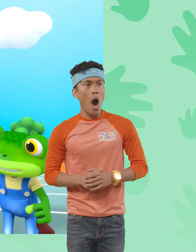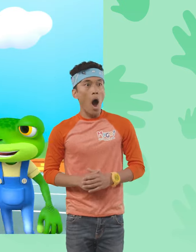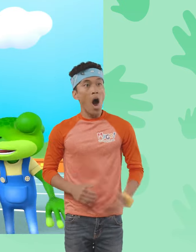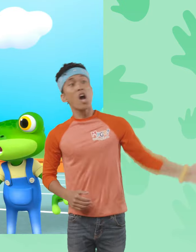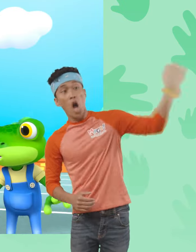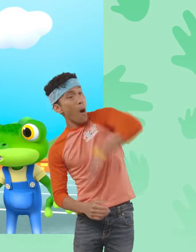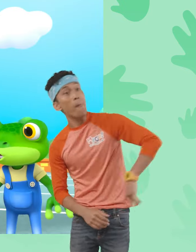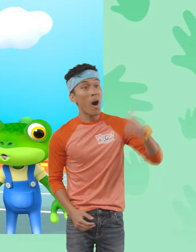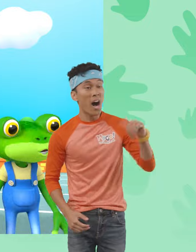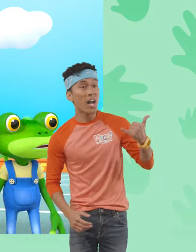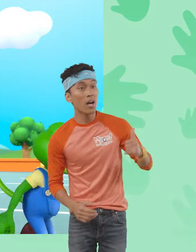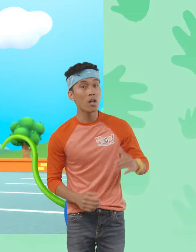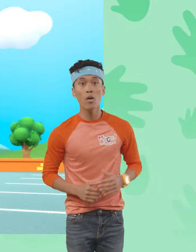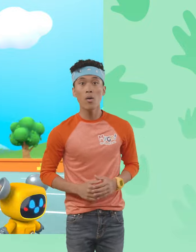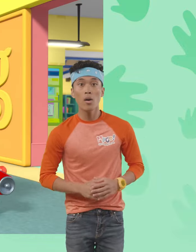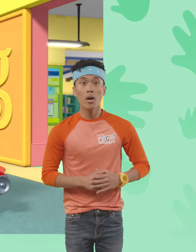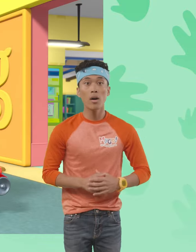Come on, Yellow!